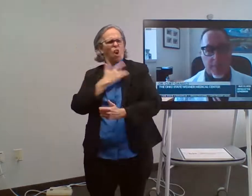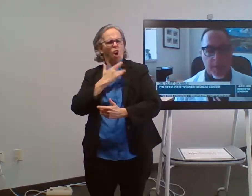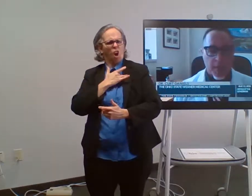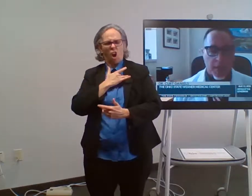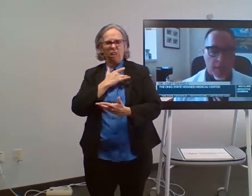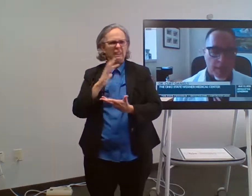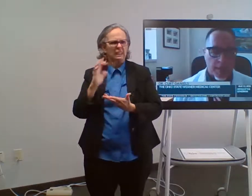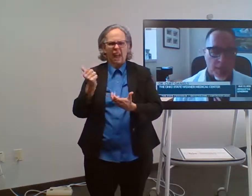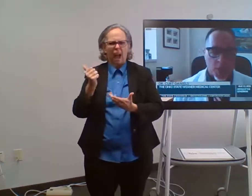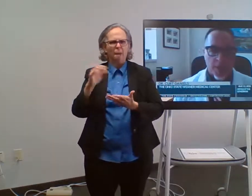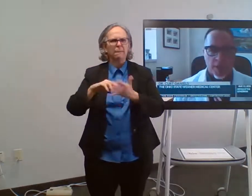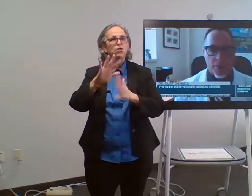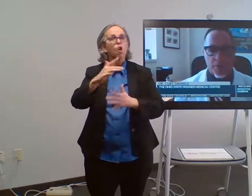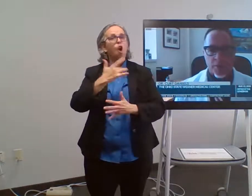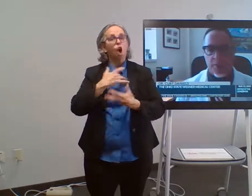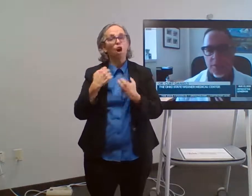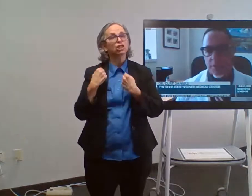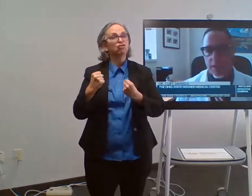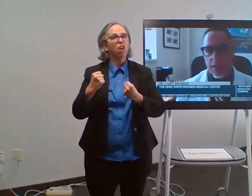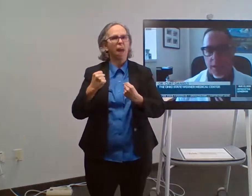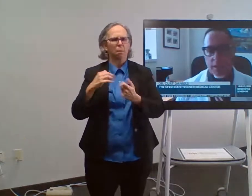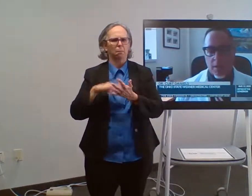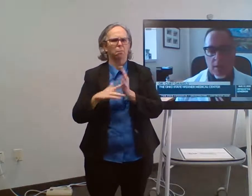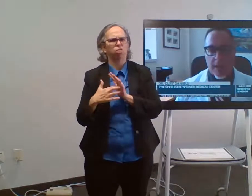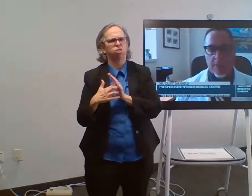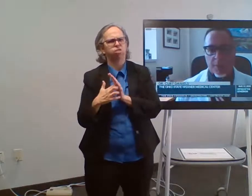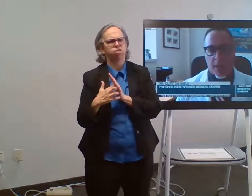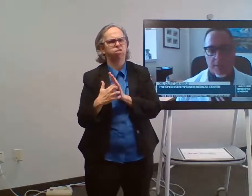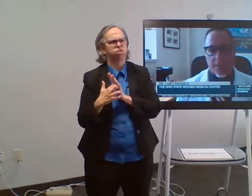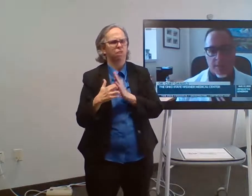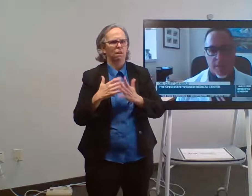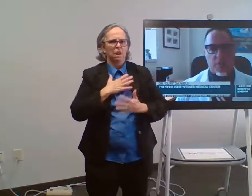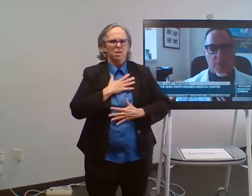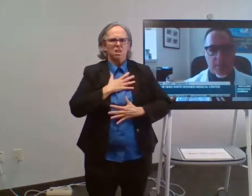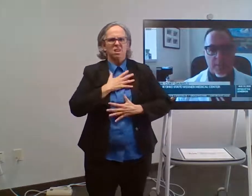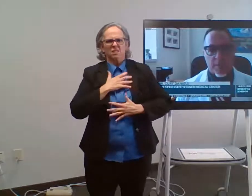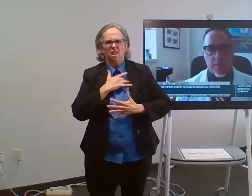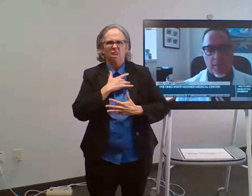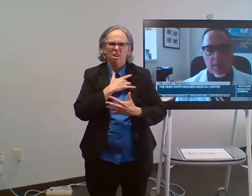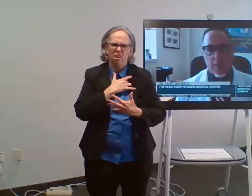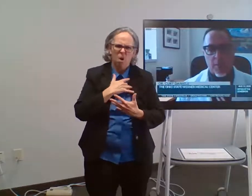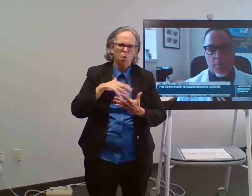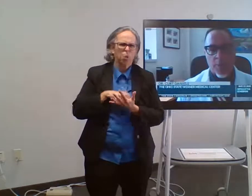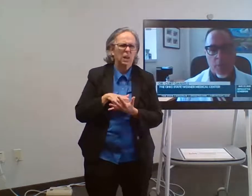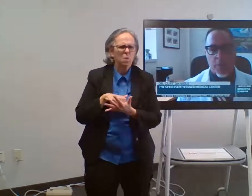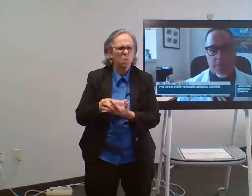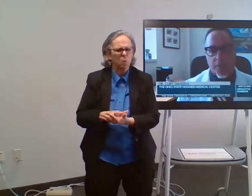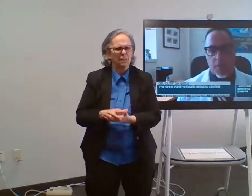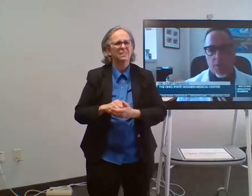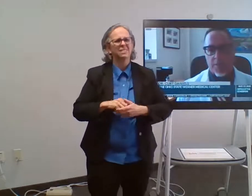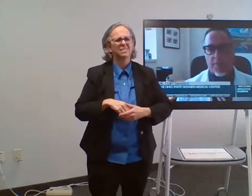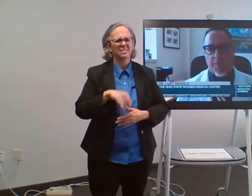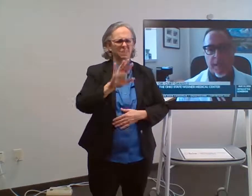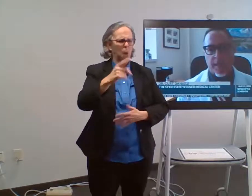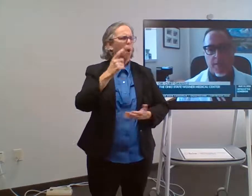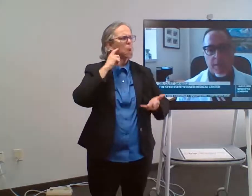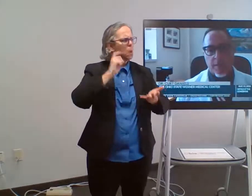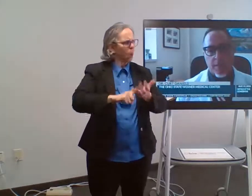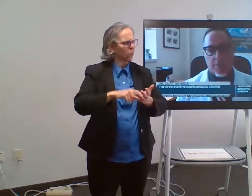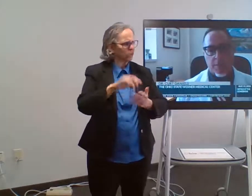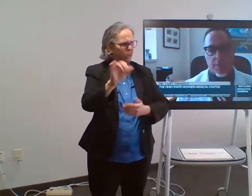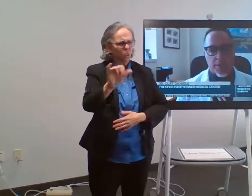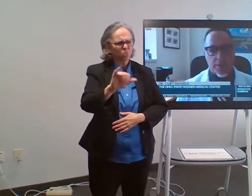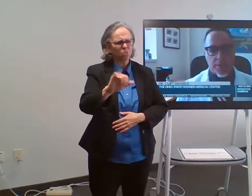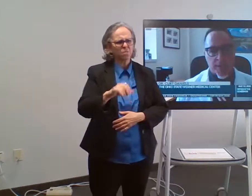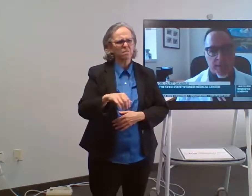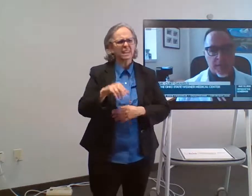failing. And one of the concerns around this process is arrhythmias. We know that if the heart is inflamed,